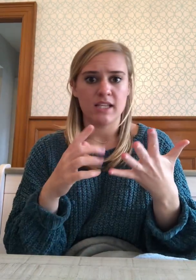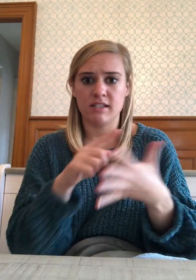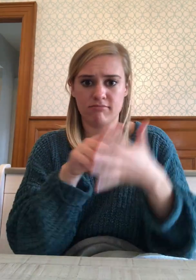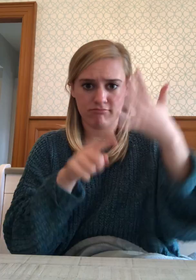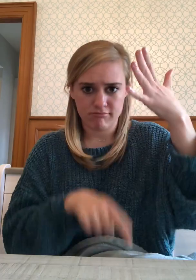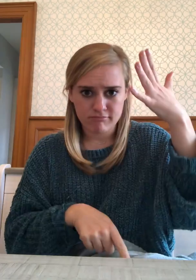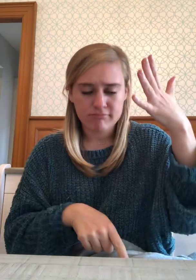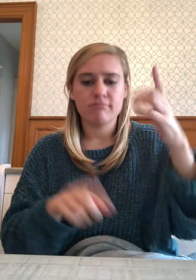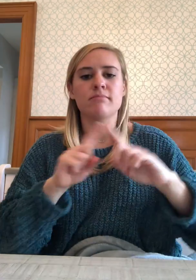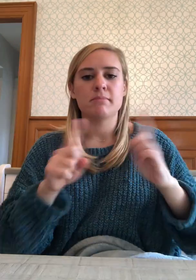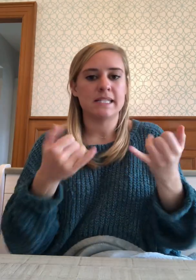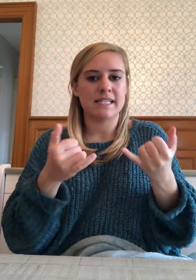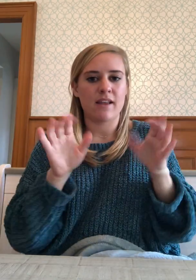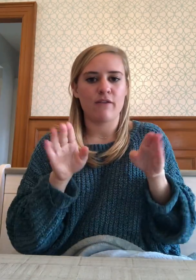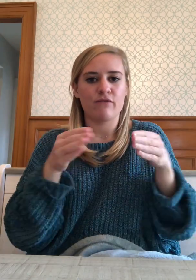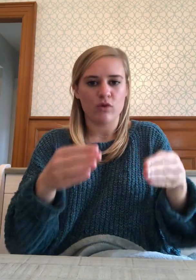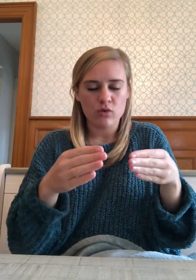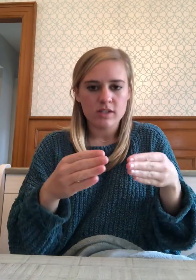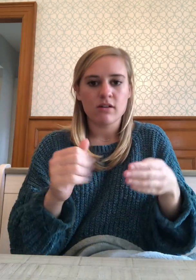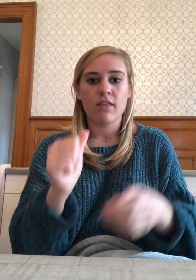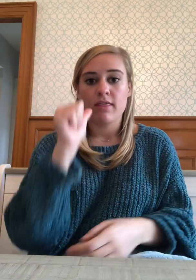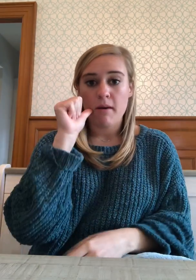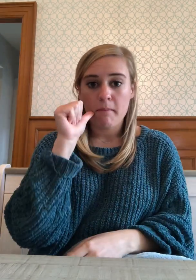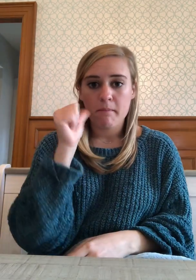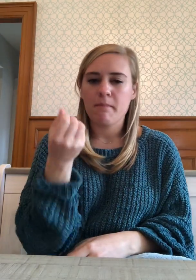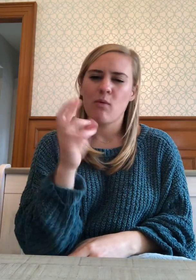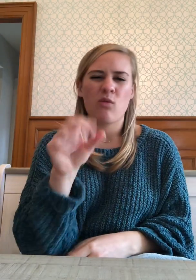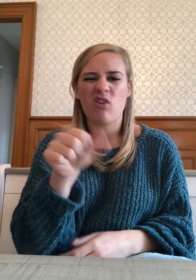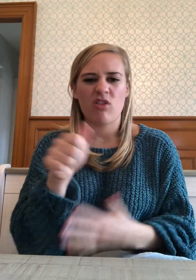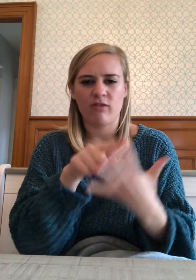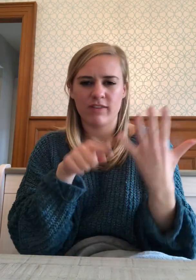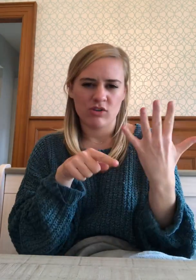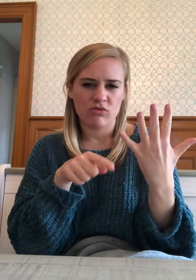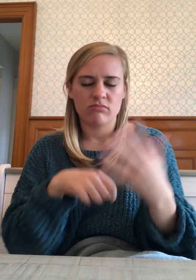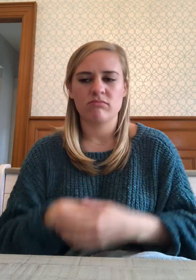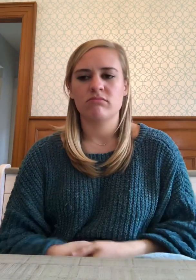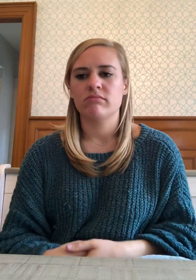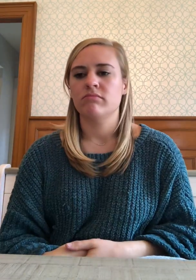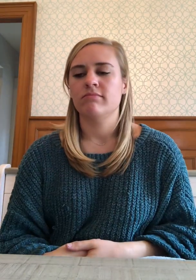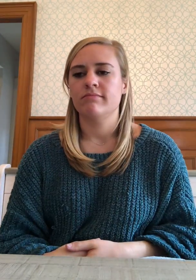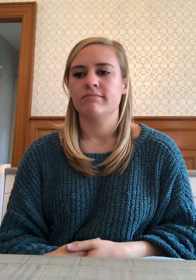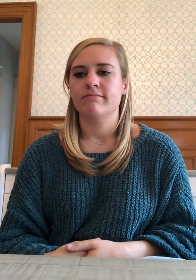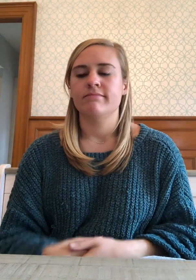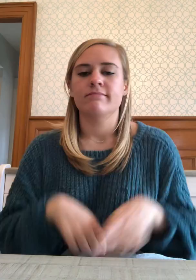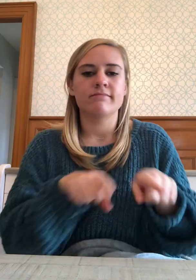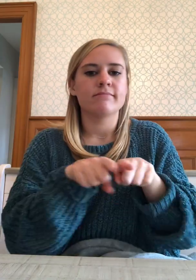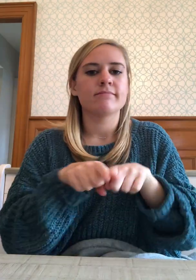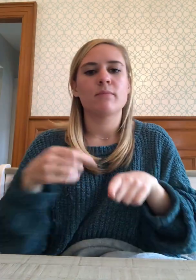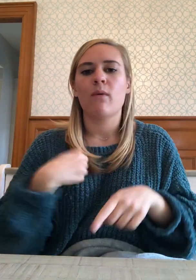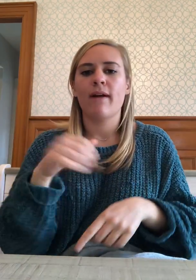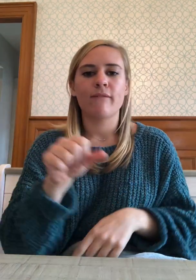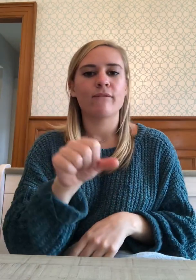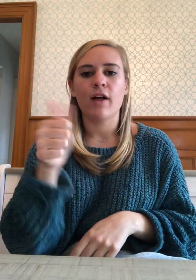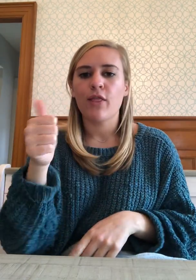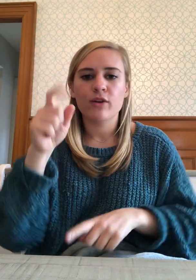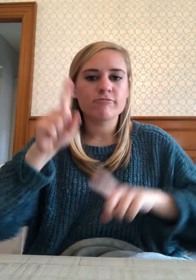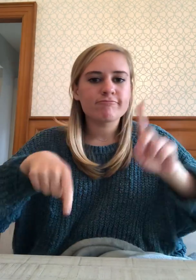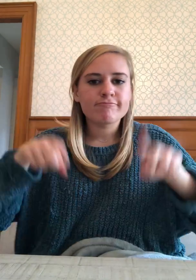habit or finger-sucking habit. There's also miscellaneous habits that we won't dwell on